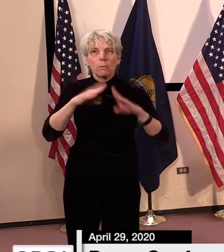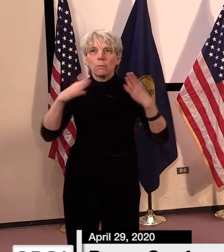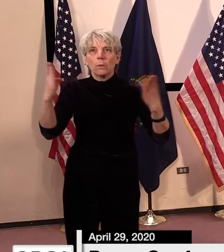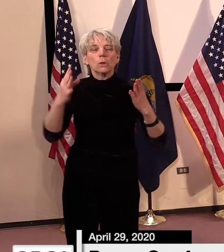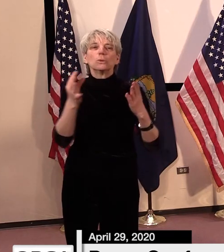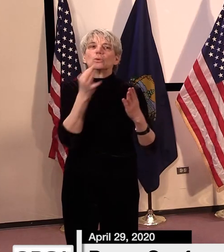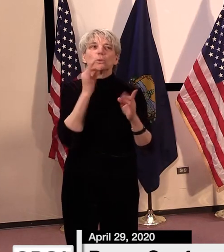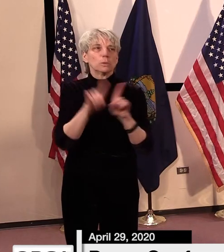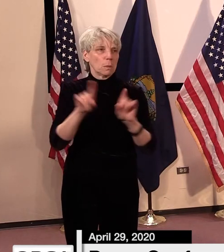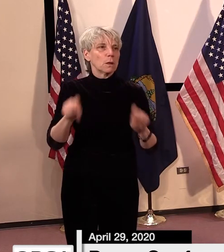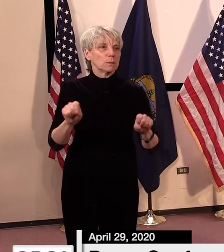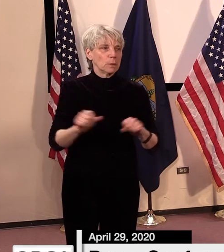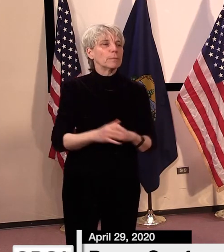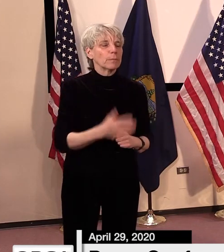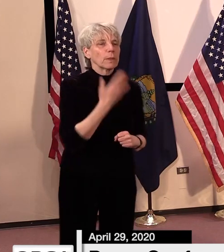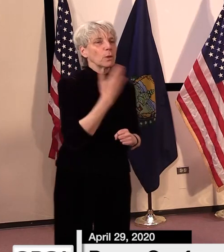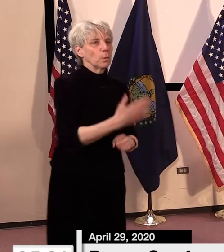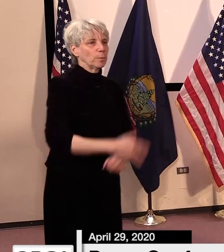Thank you.